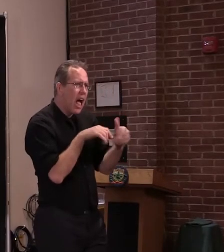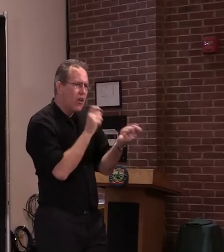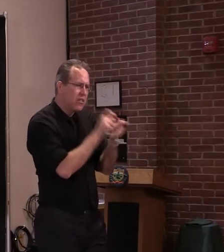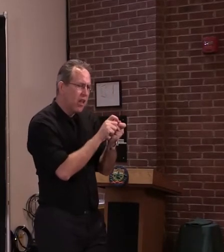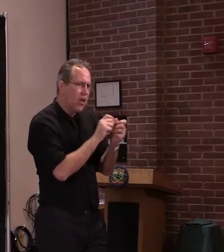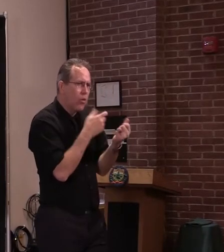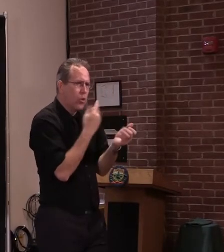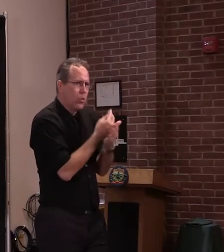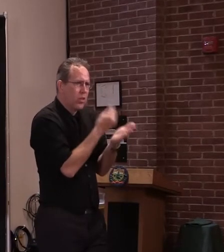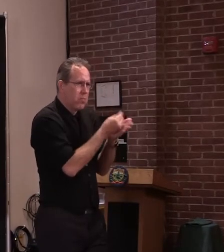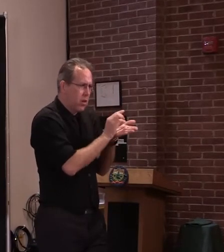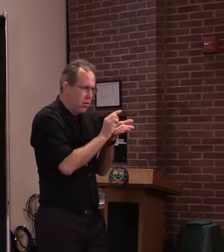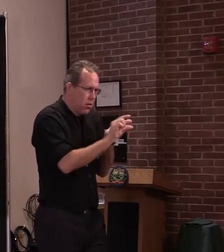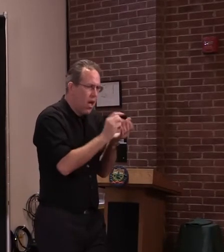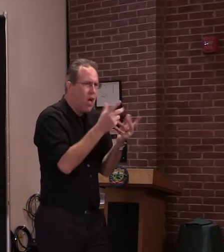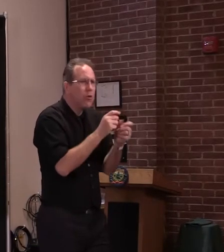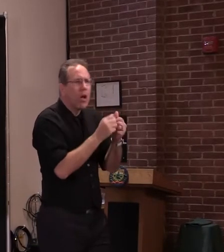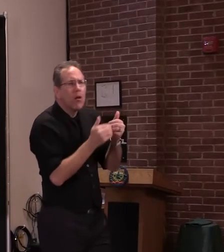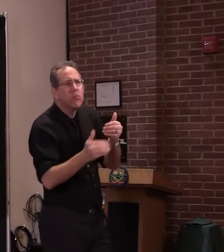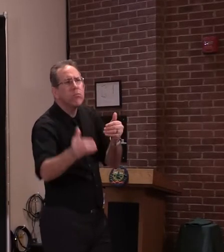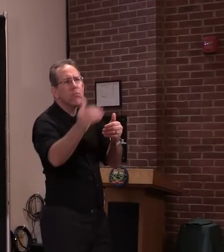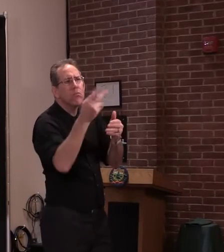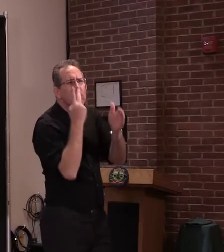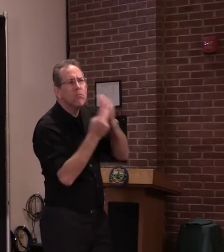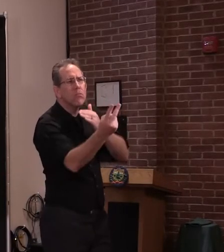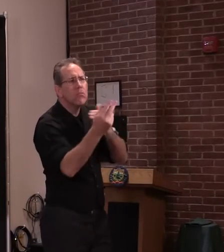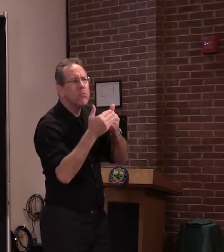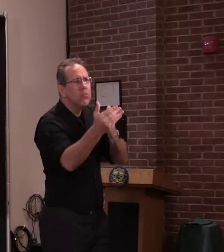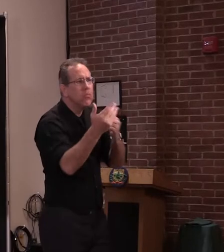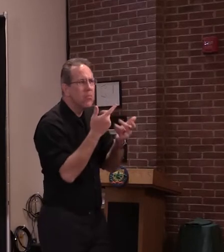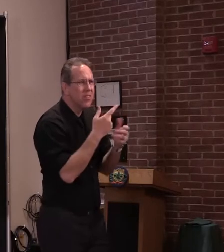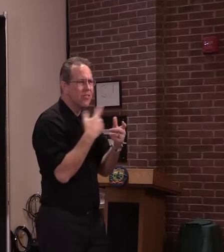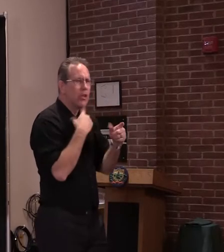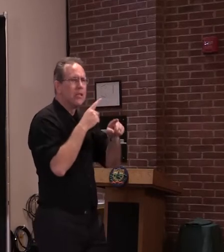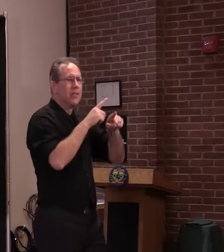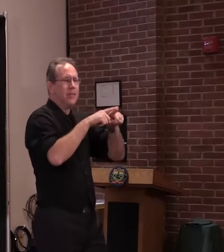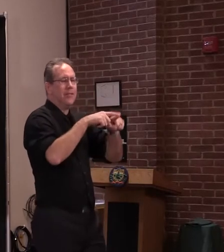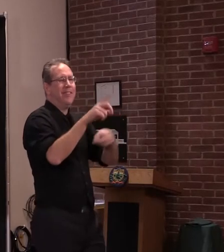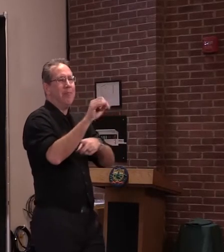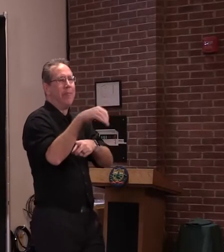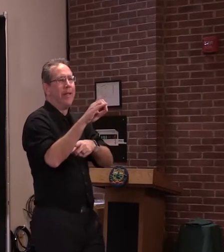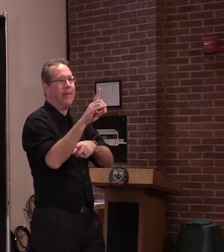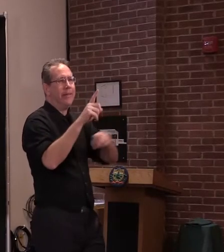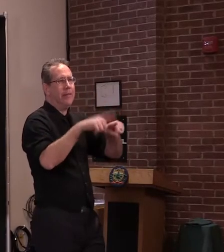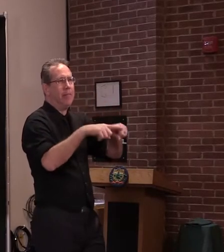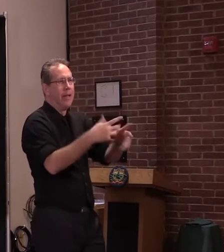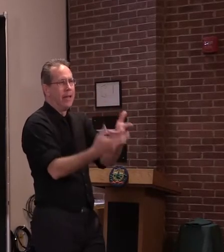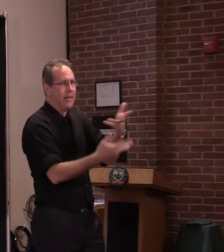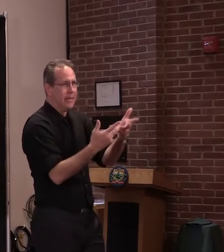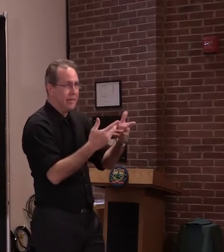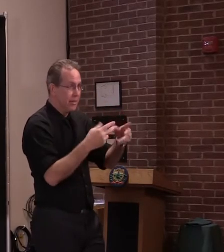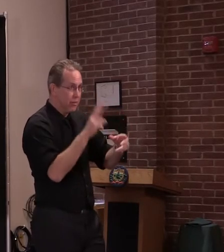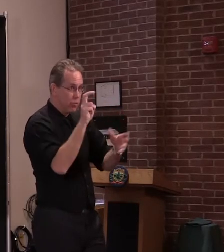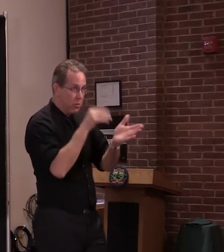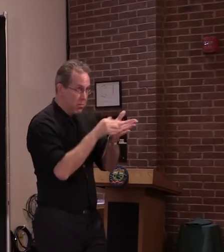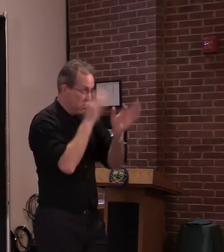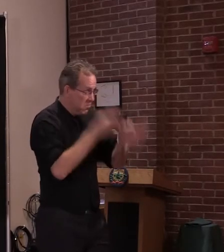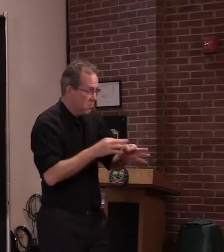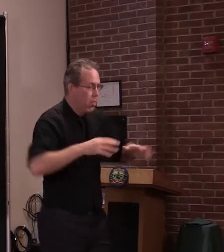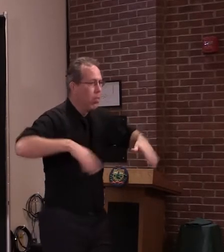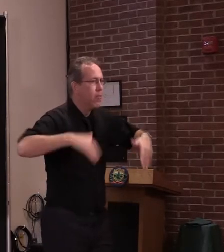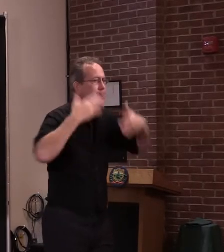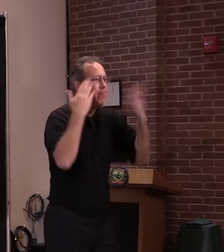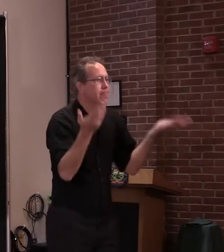again, it depends, and I don't know what the figure is. I hadn't heard, I'd heard 100